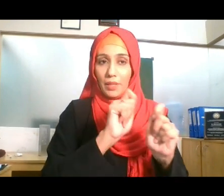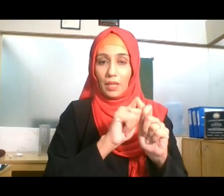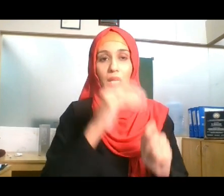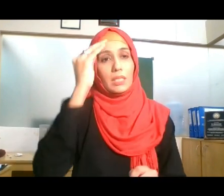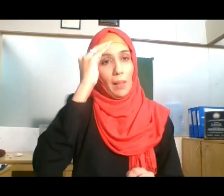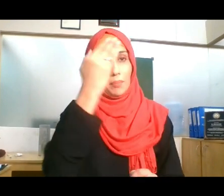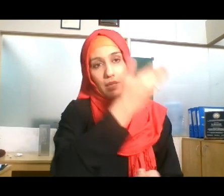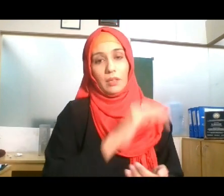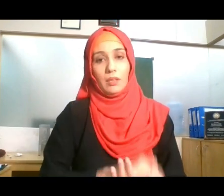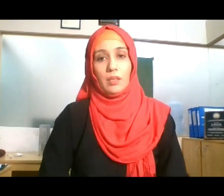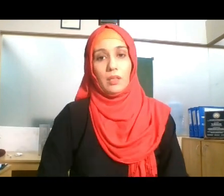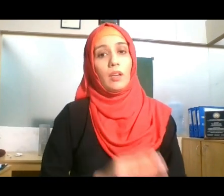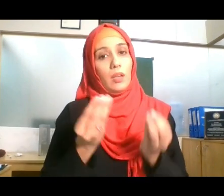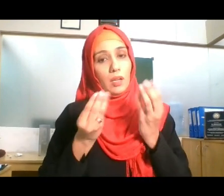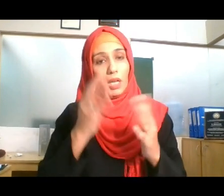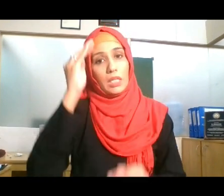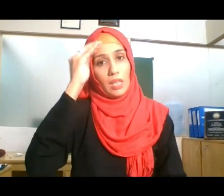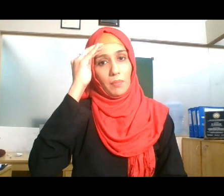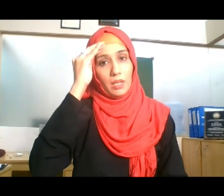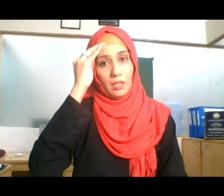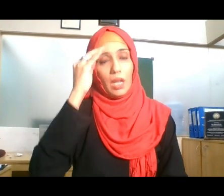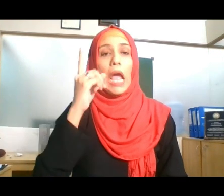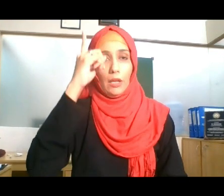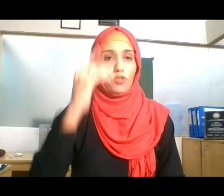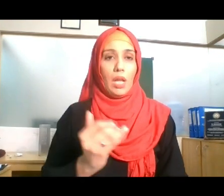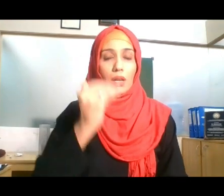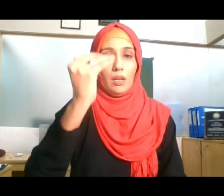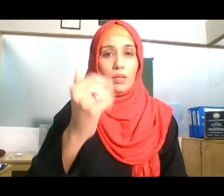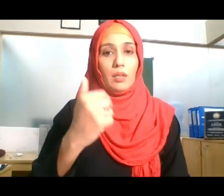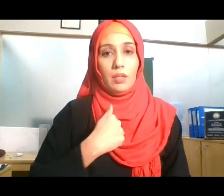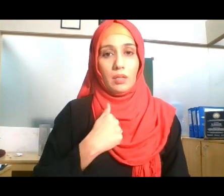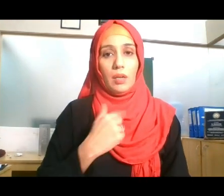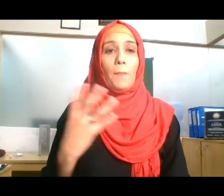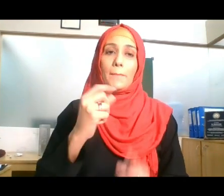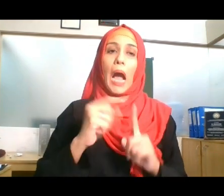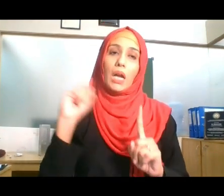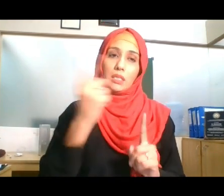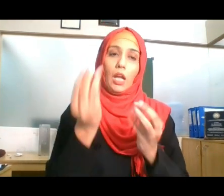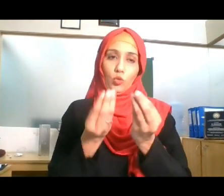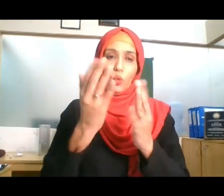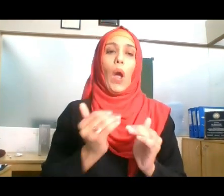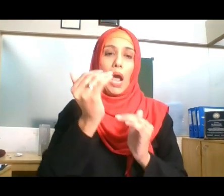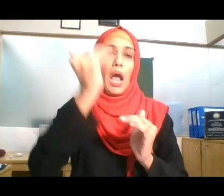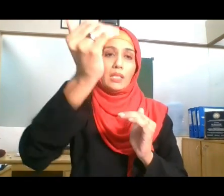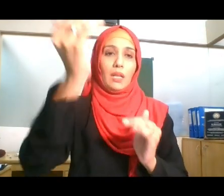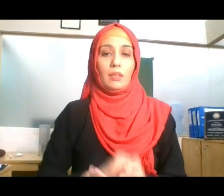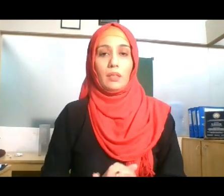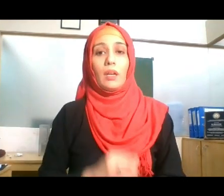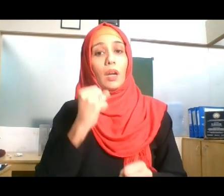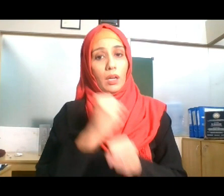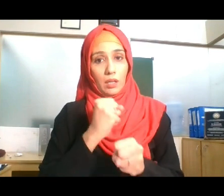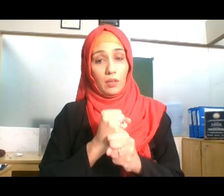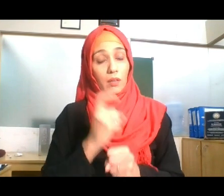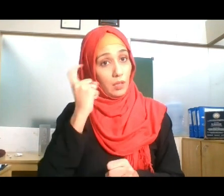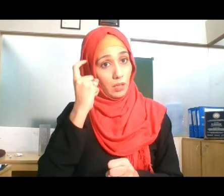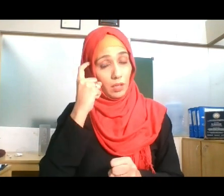Islamabad. We have started from Islamabad, and inshallah, we'll go all over Pakistan also. Our government has also focused